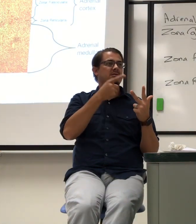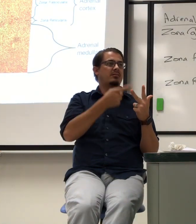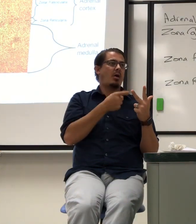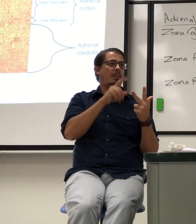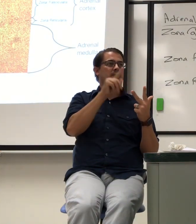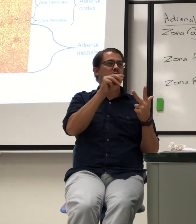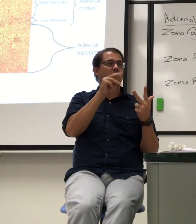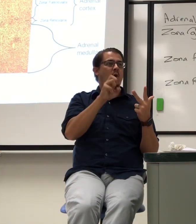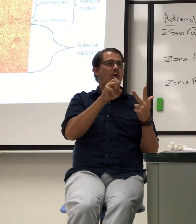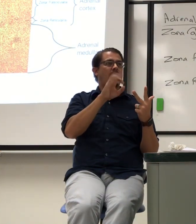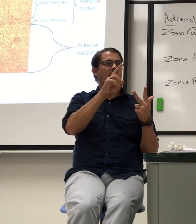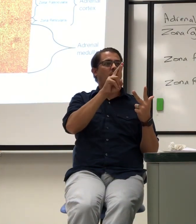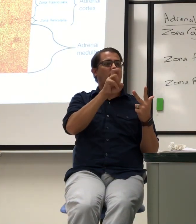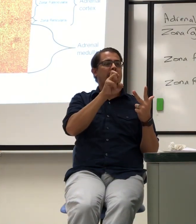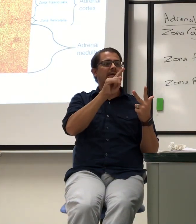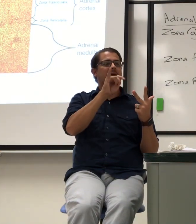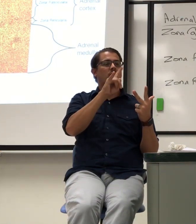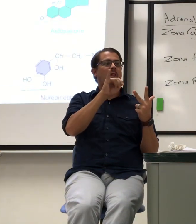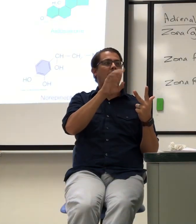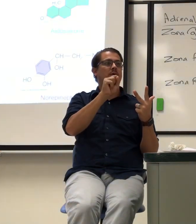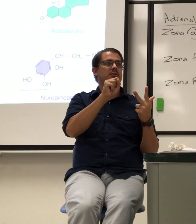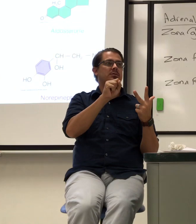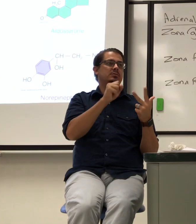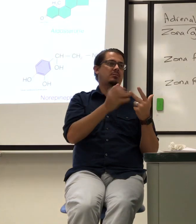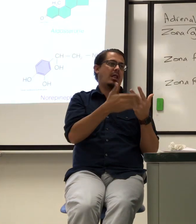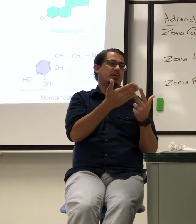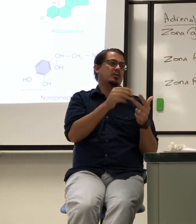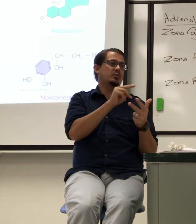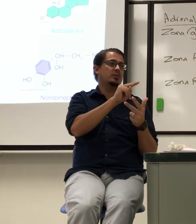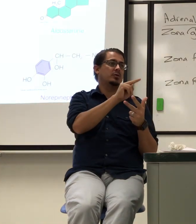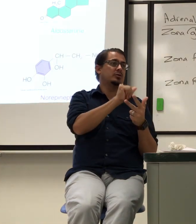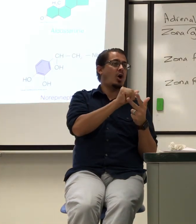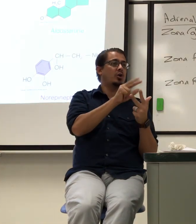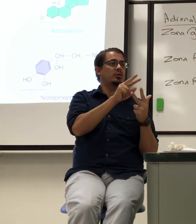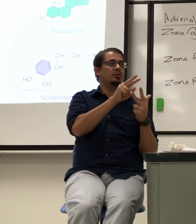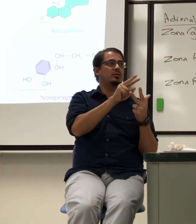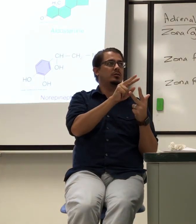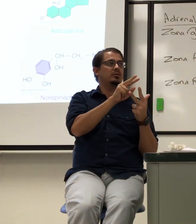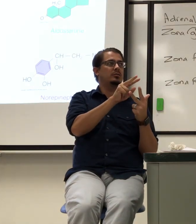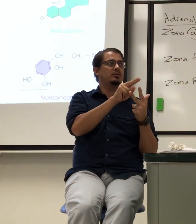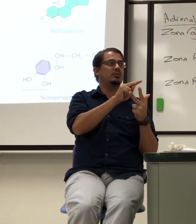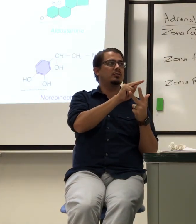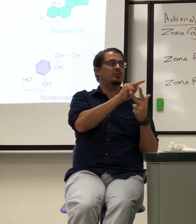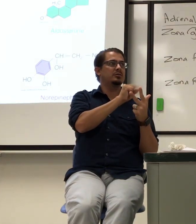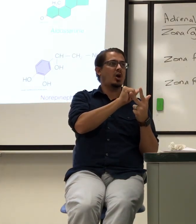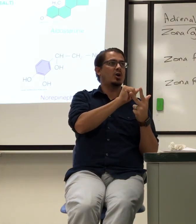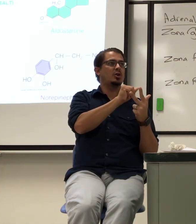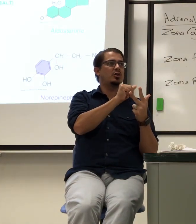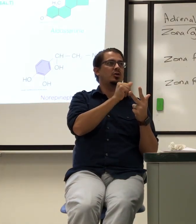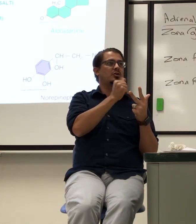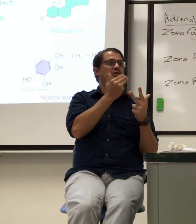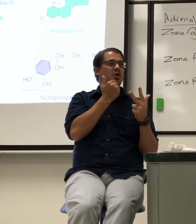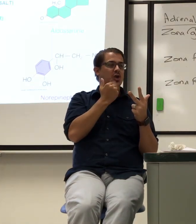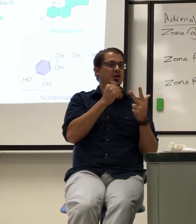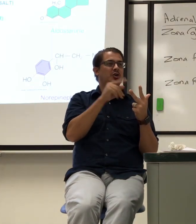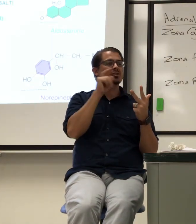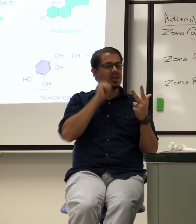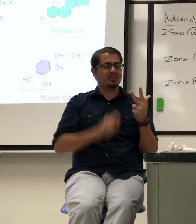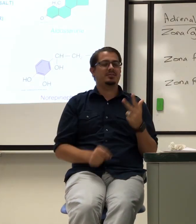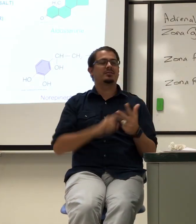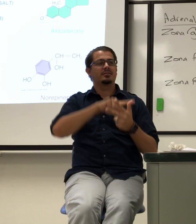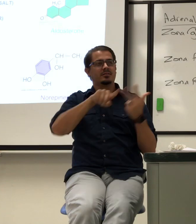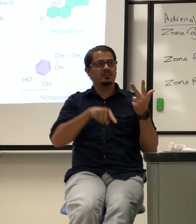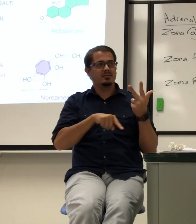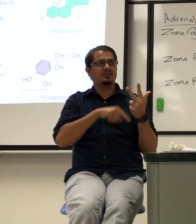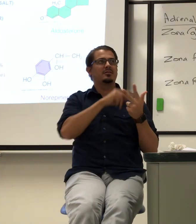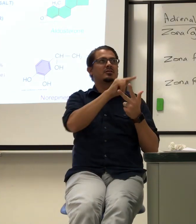reticularis. So a quick memory jogger for that. And so I just kind of have that listed here on the slide. I don't need to rewrite it.